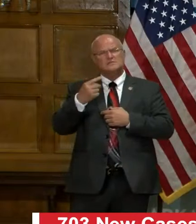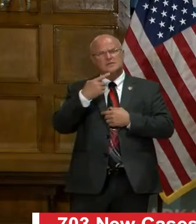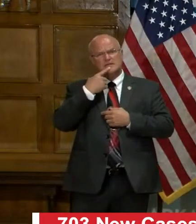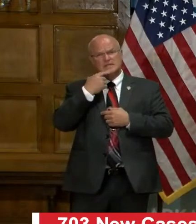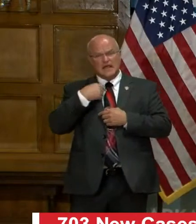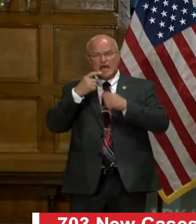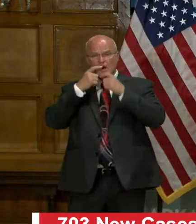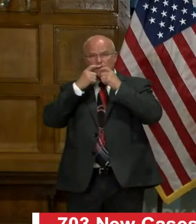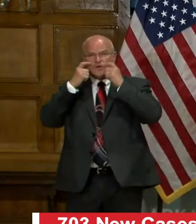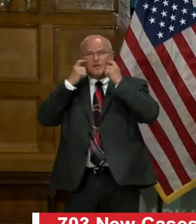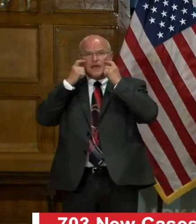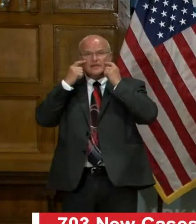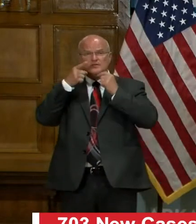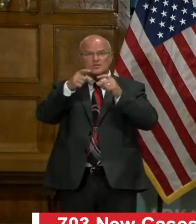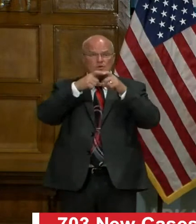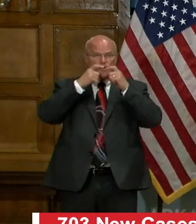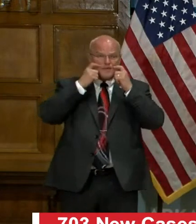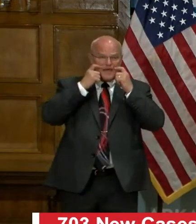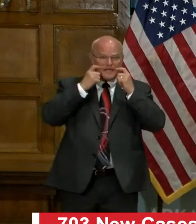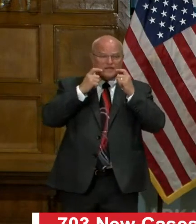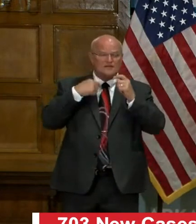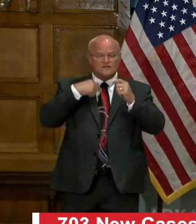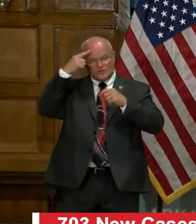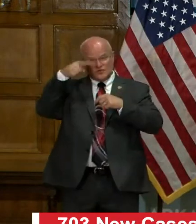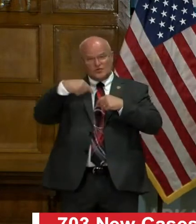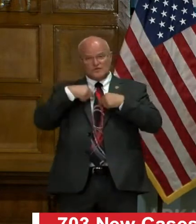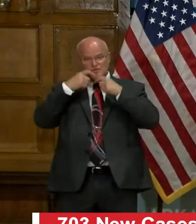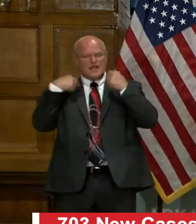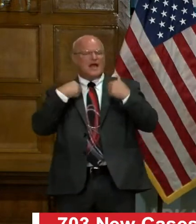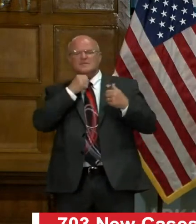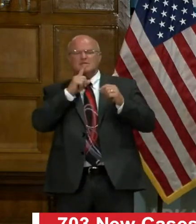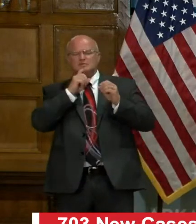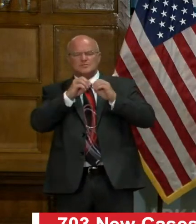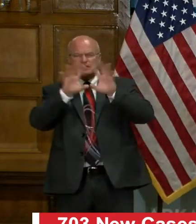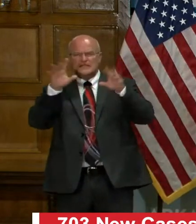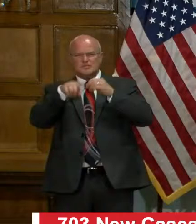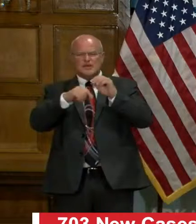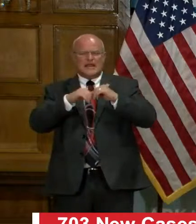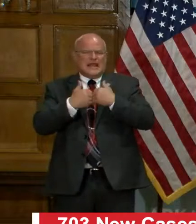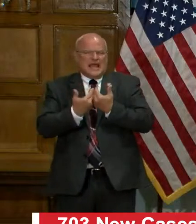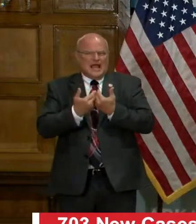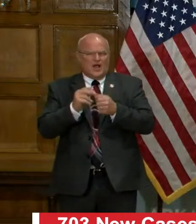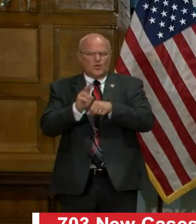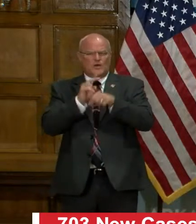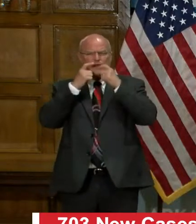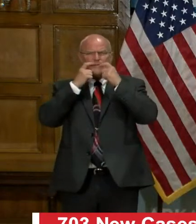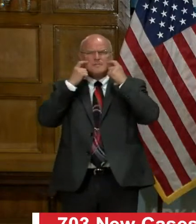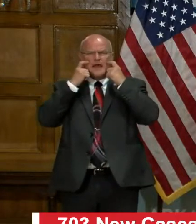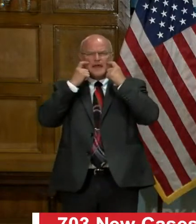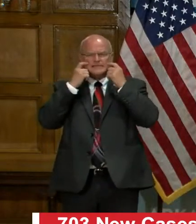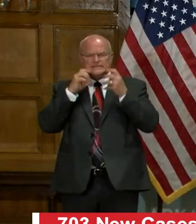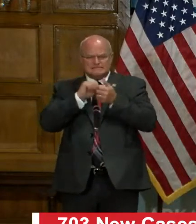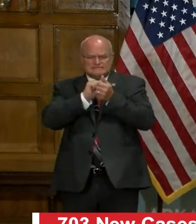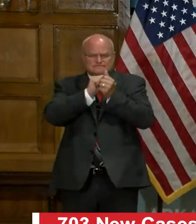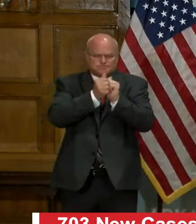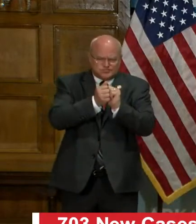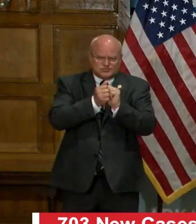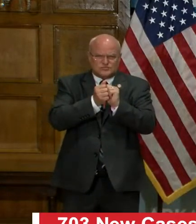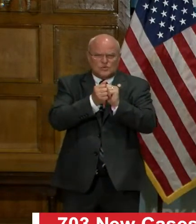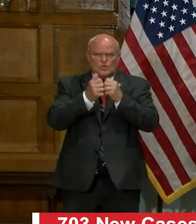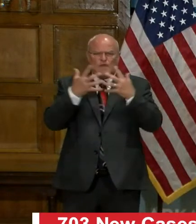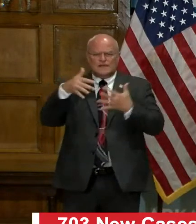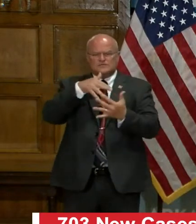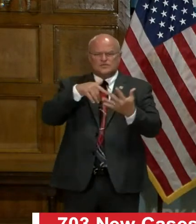I wear a mask for you, you wear a mask for me, I'm not sure I'm clear about how wearing a mask in a congregate setting without